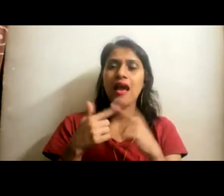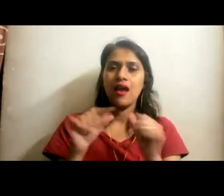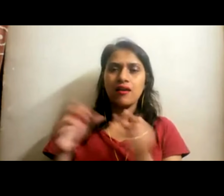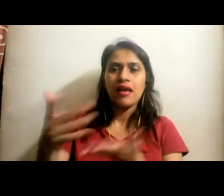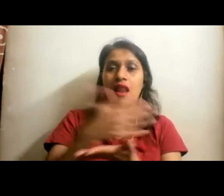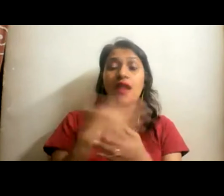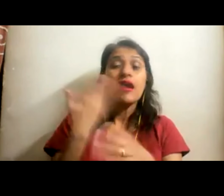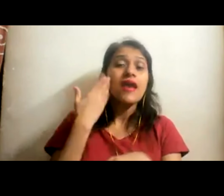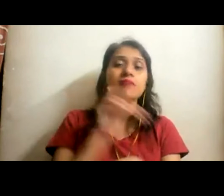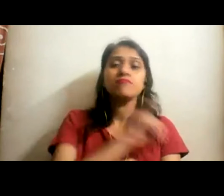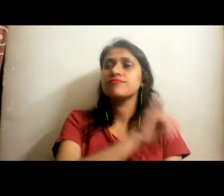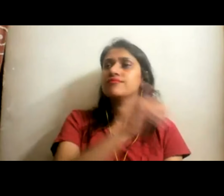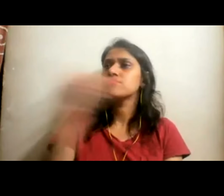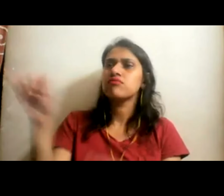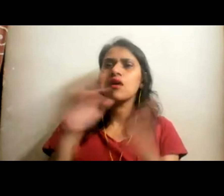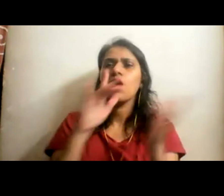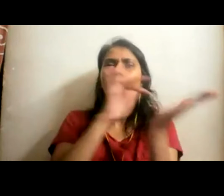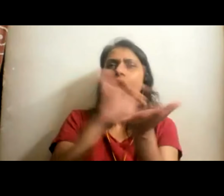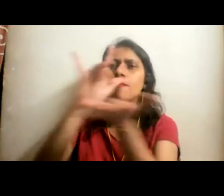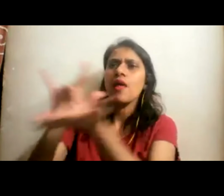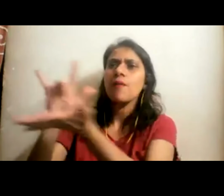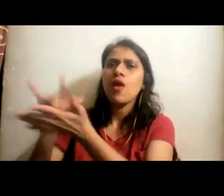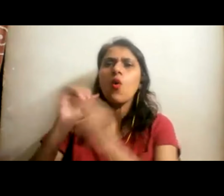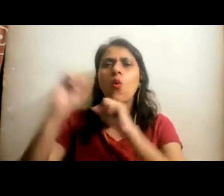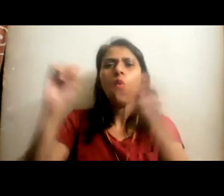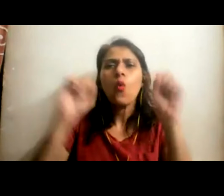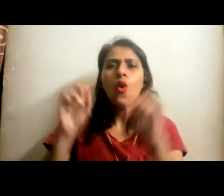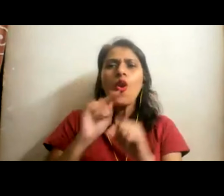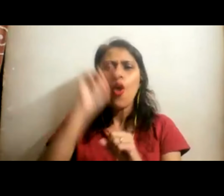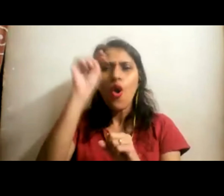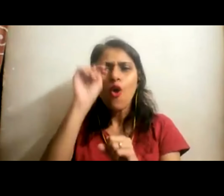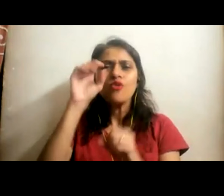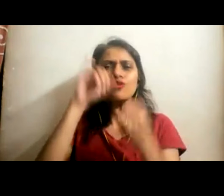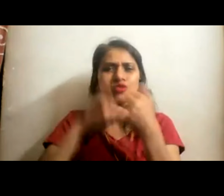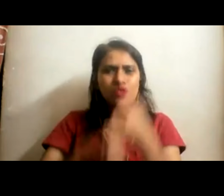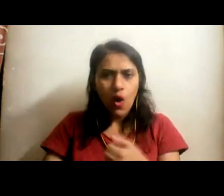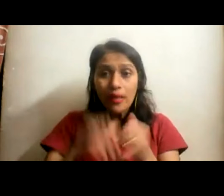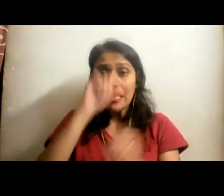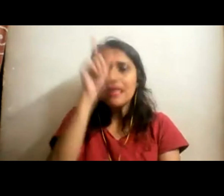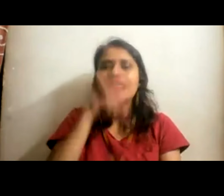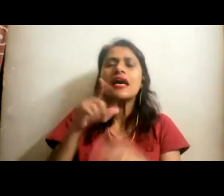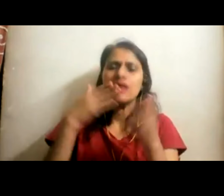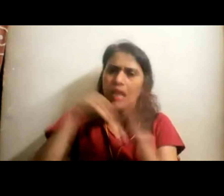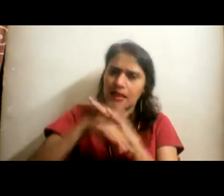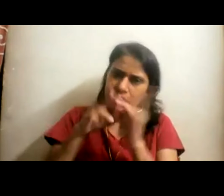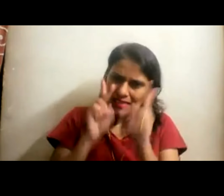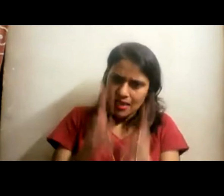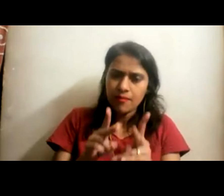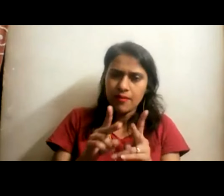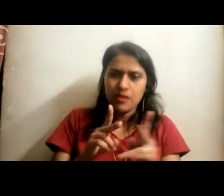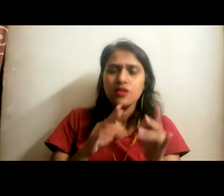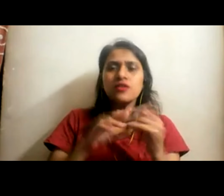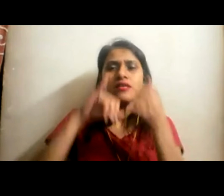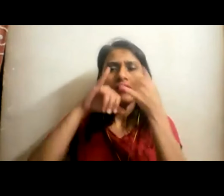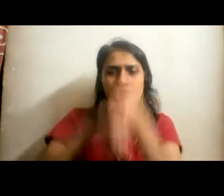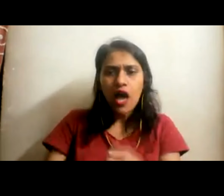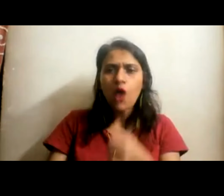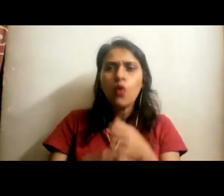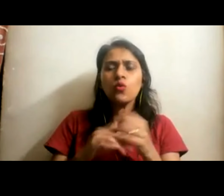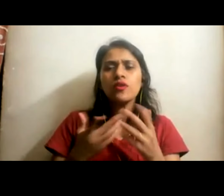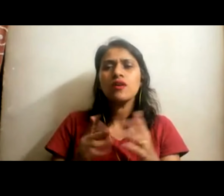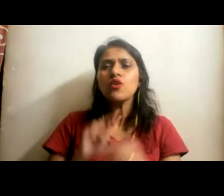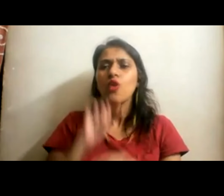wave. So a study of that, like say north, south of India, north of India, and the east and west of India. So will that